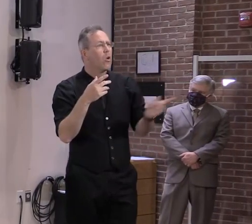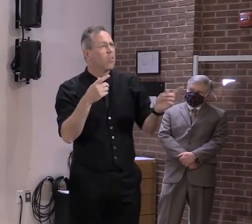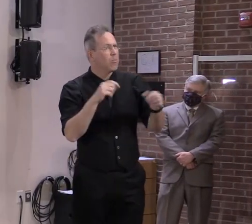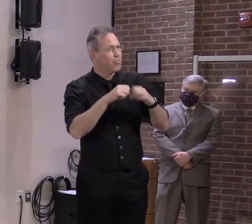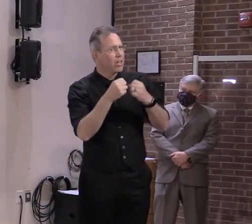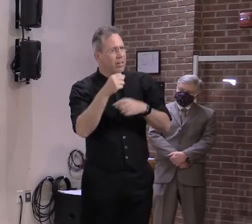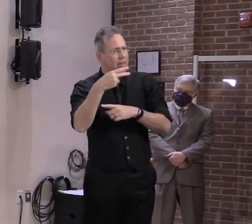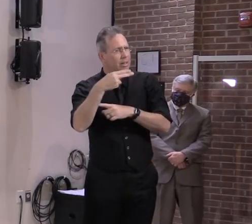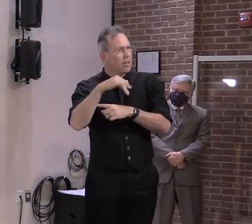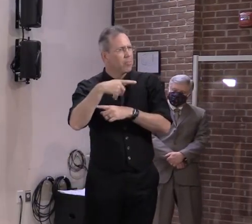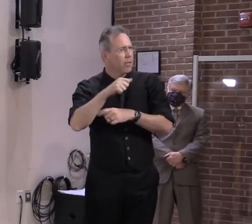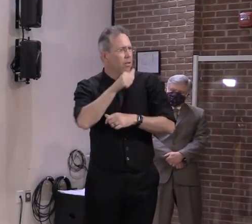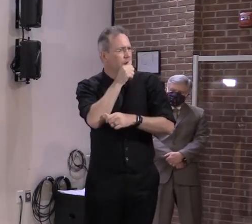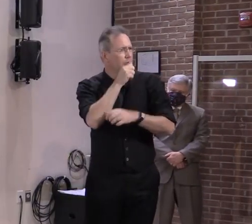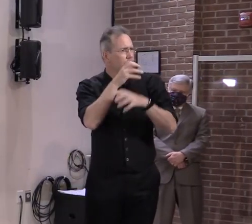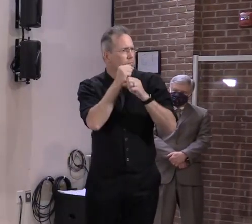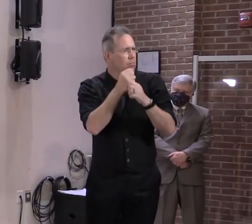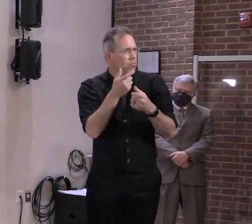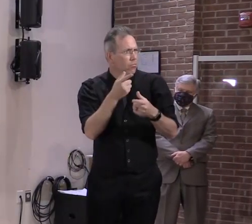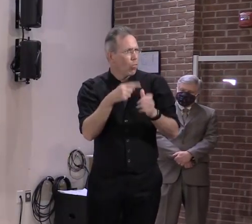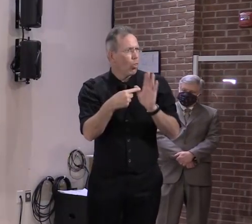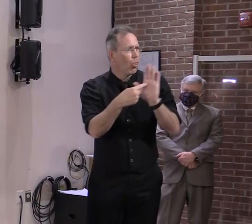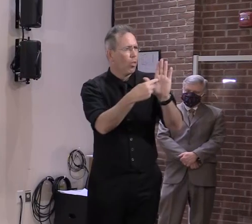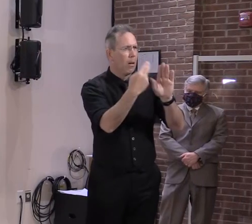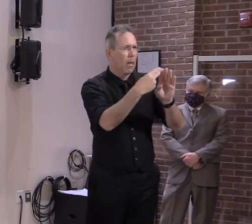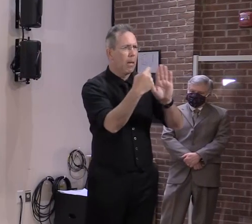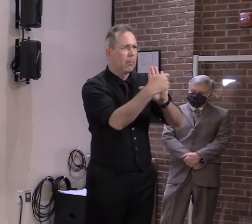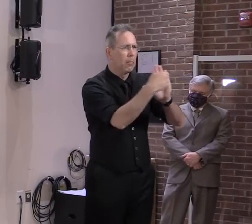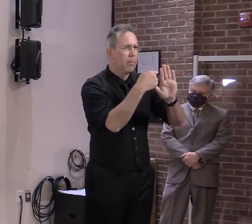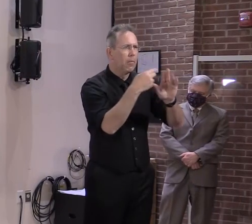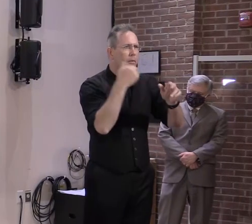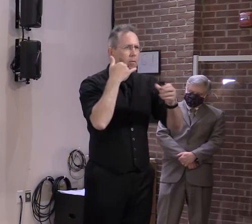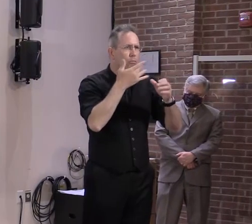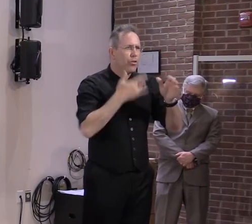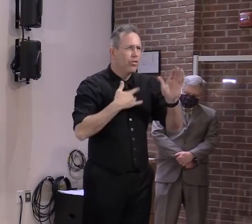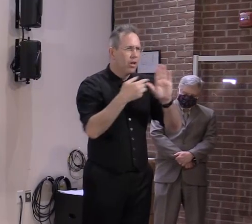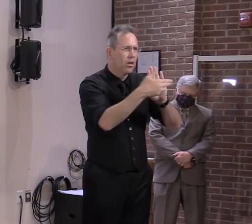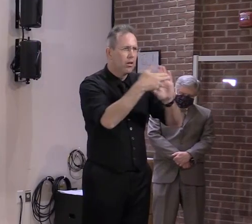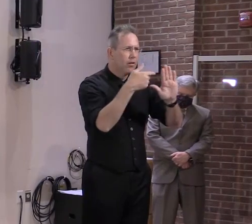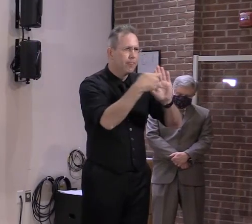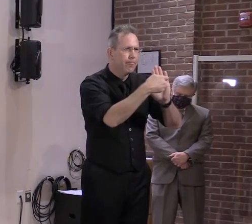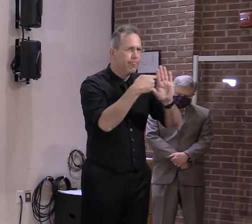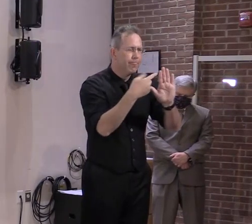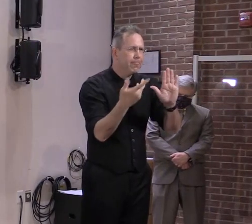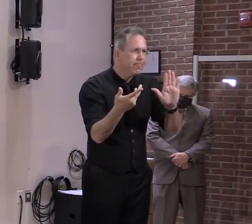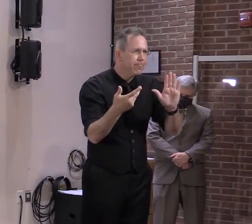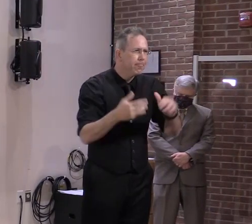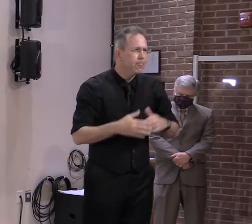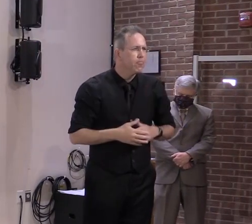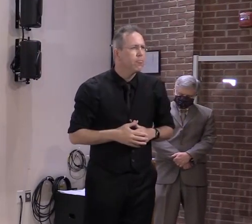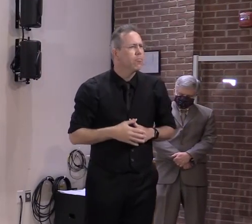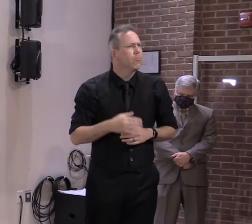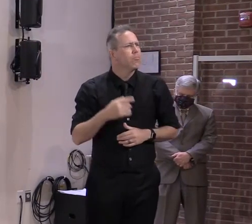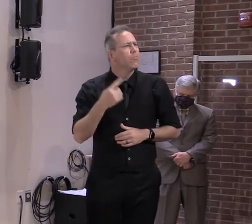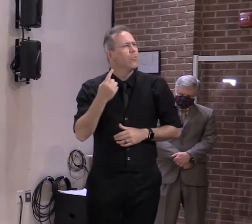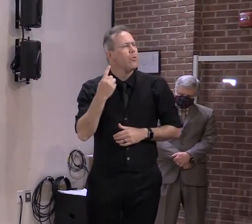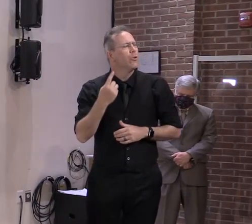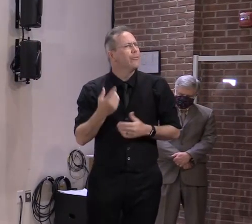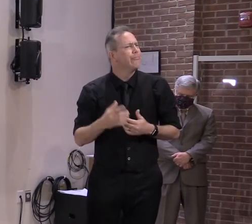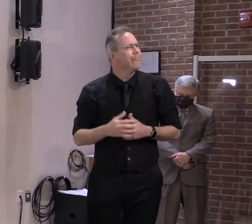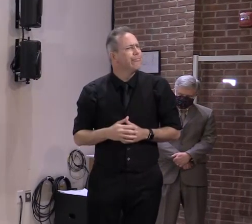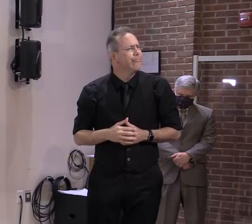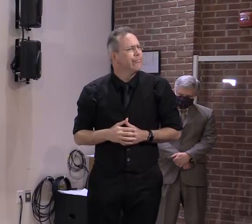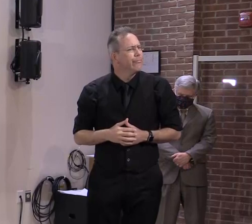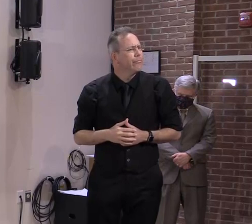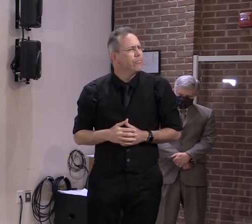state or the private employees. I mean, I know the state, when they give out the statistics, they fudge them a